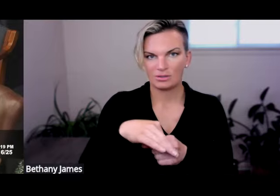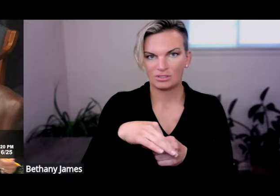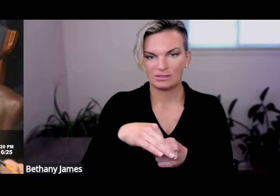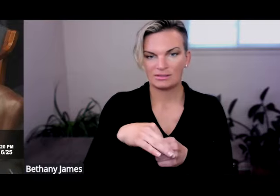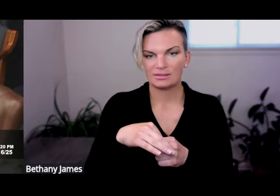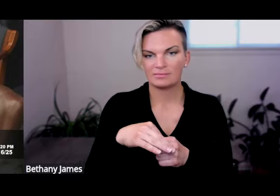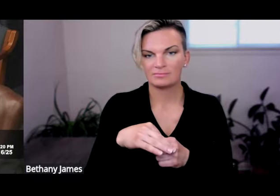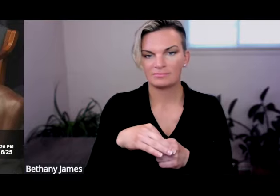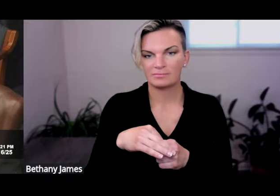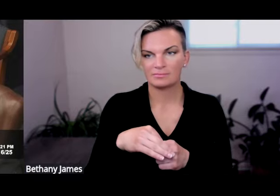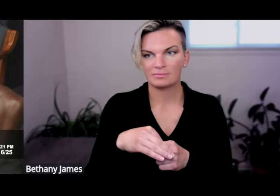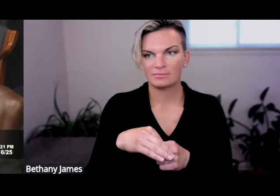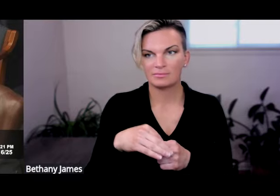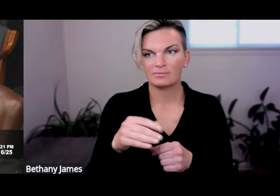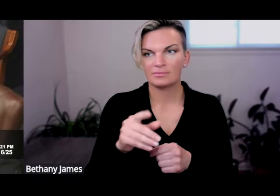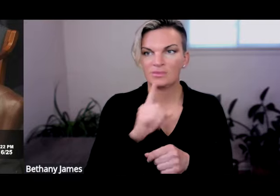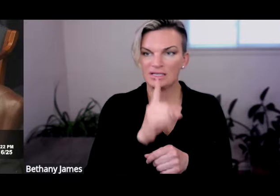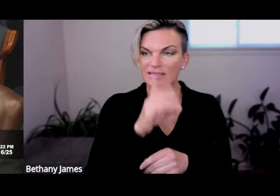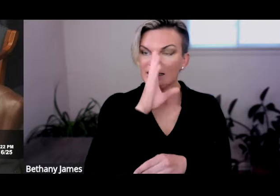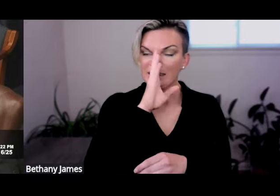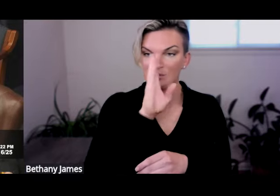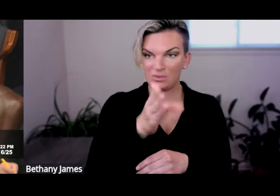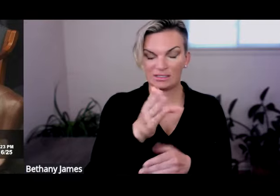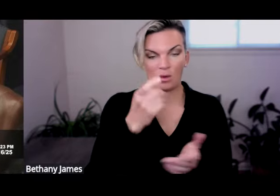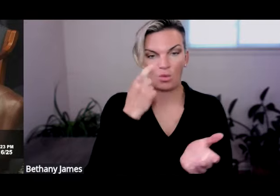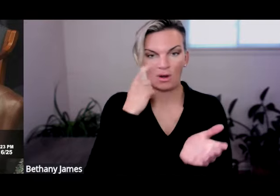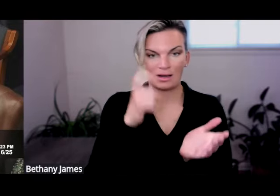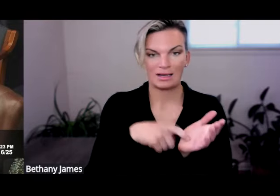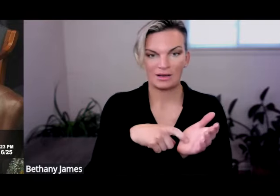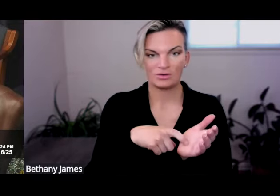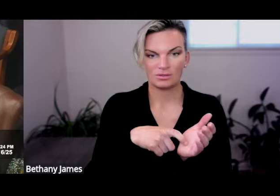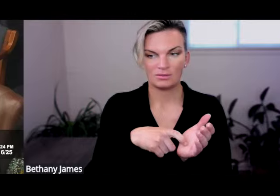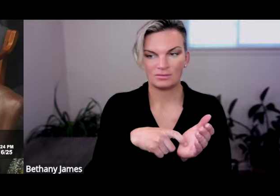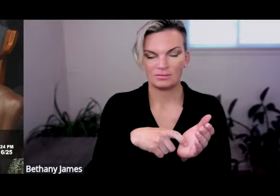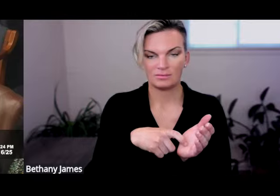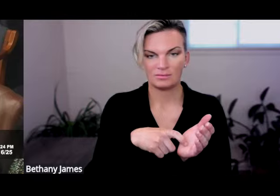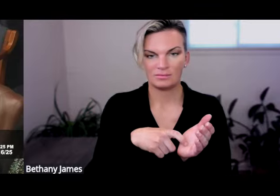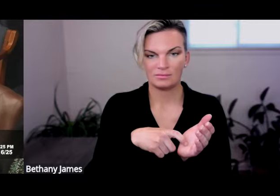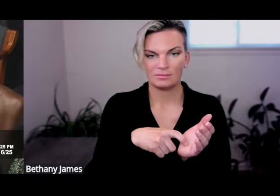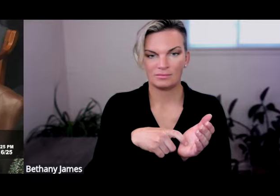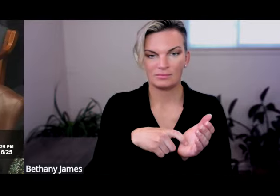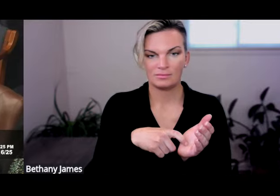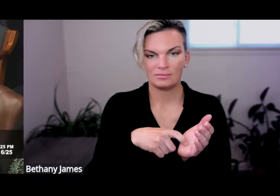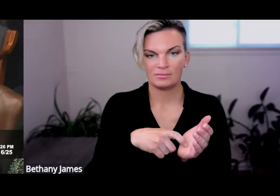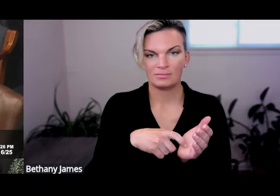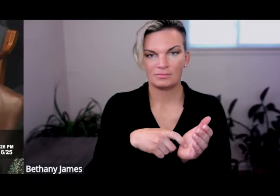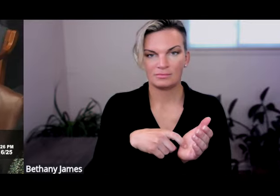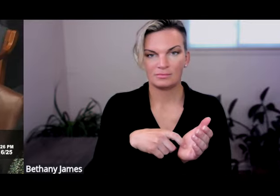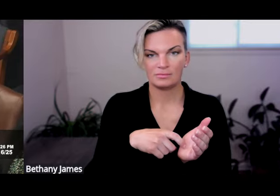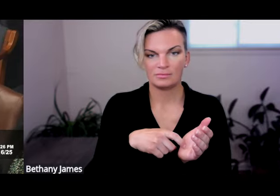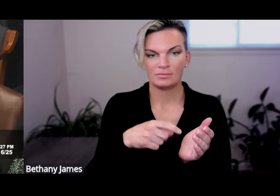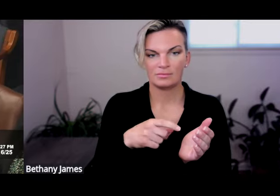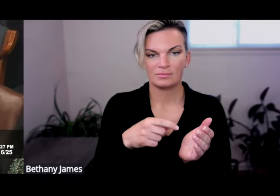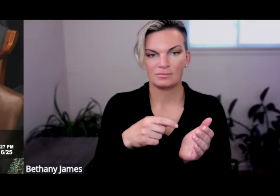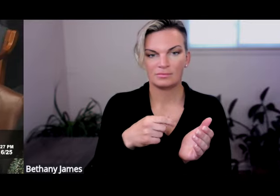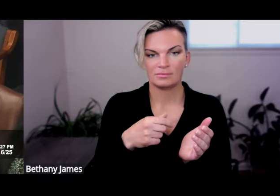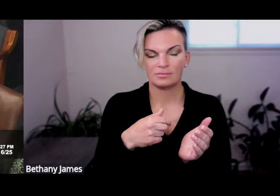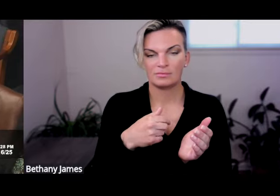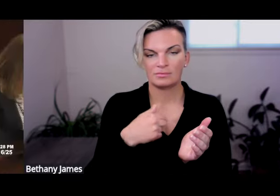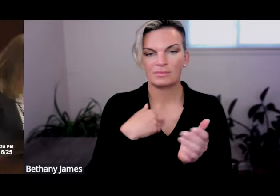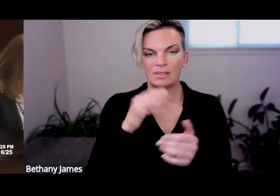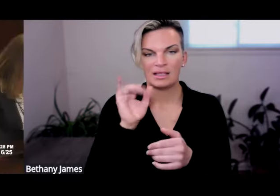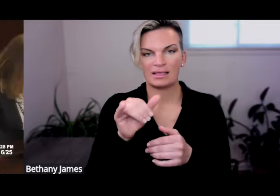So there is an explicit recognition. I would phrase it more of that way. Instead of calling it two tiers, like